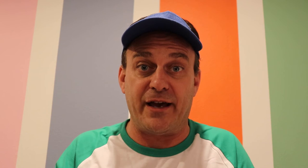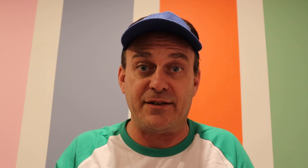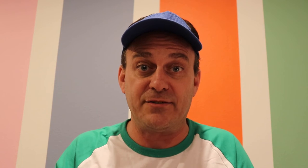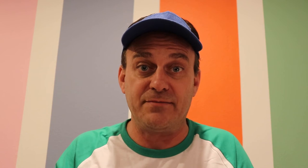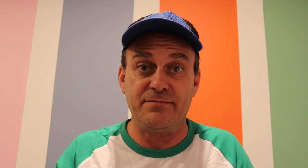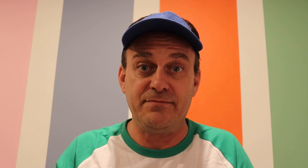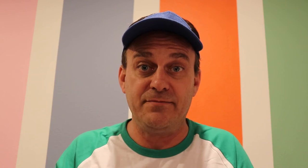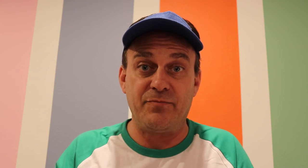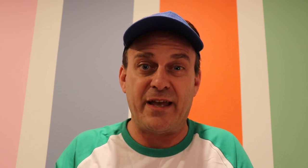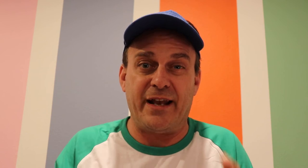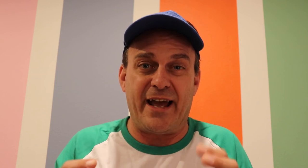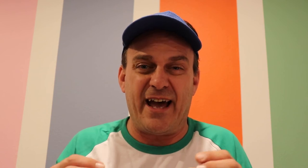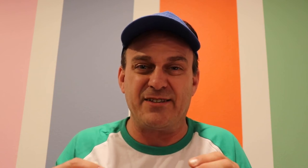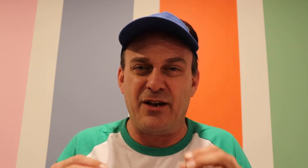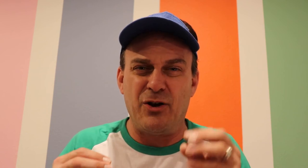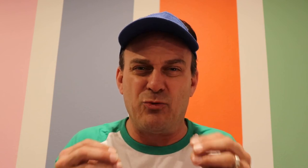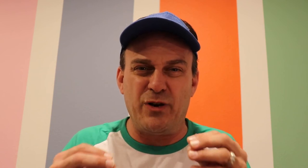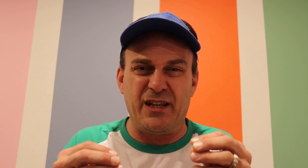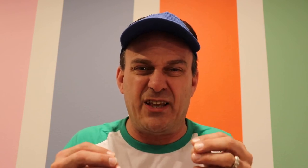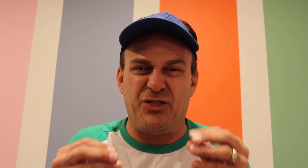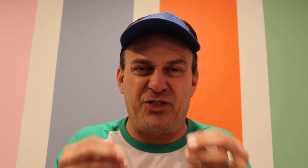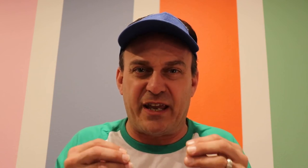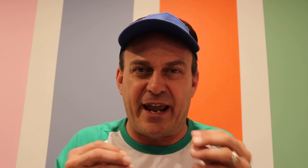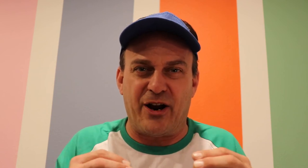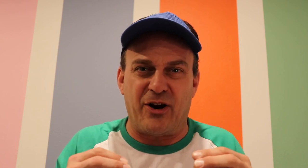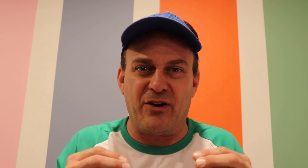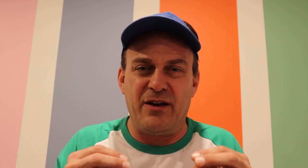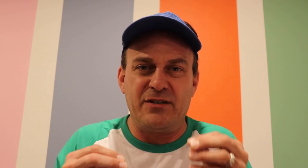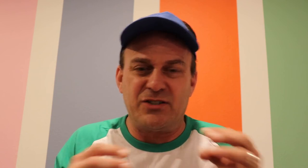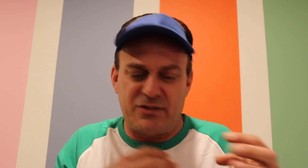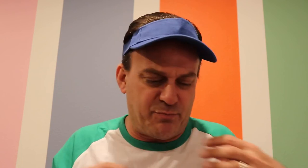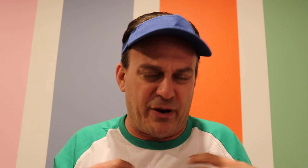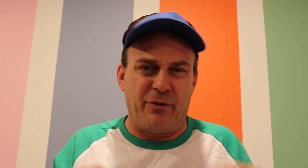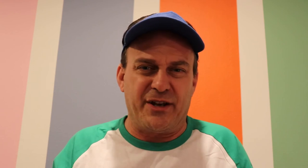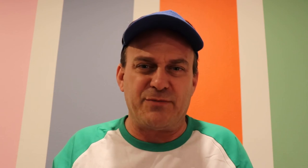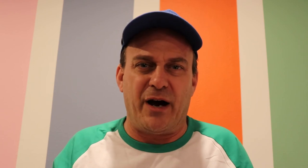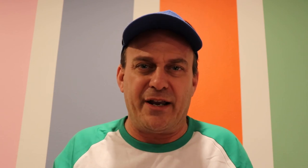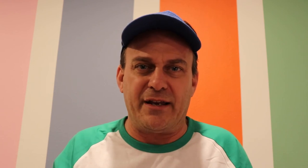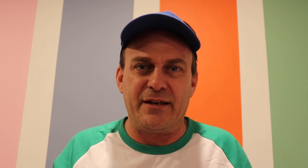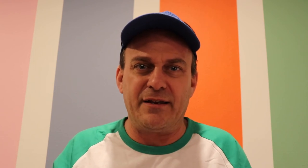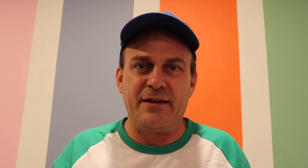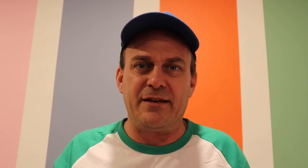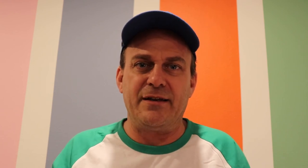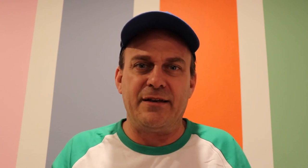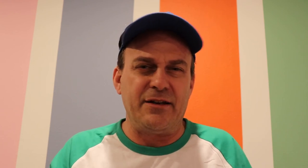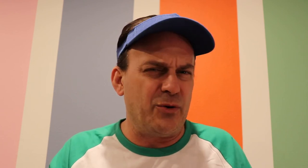legs. And it has really thick hair spread around its body. Know what it